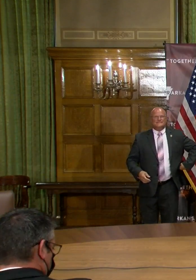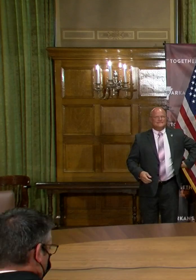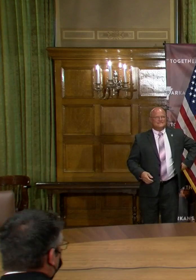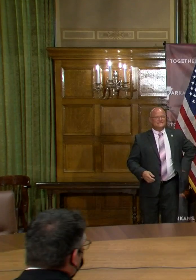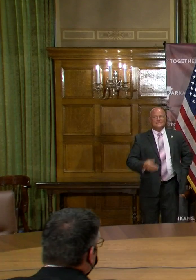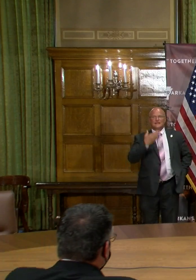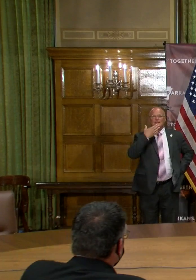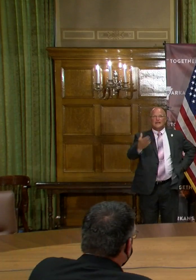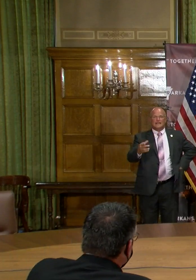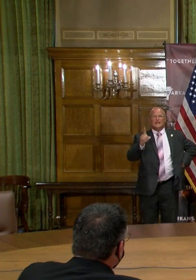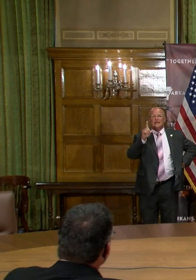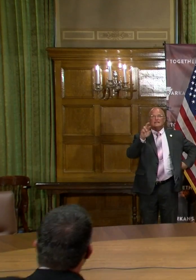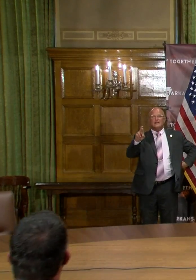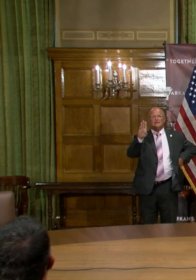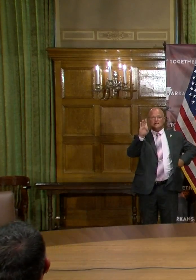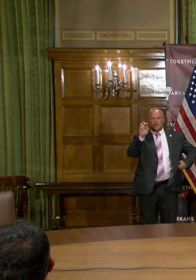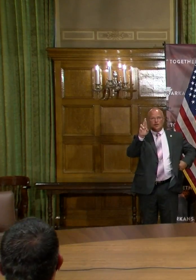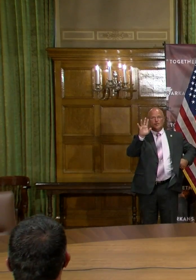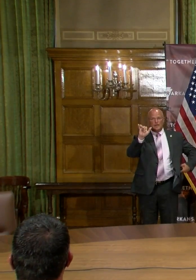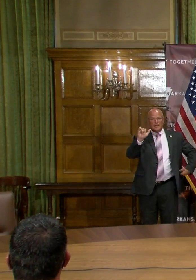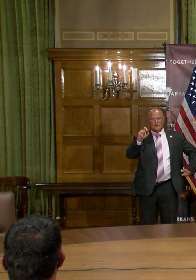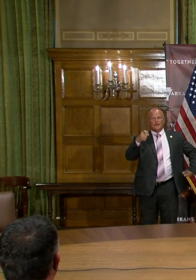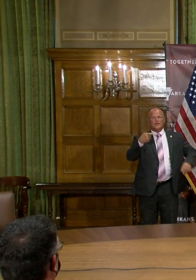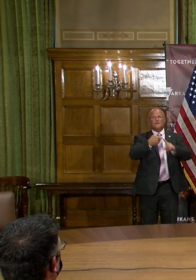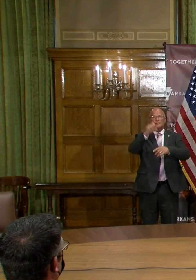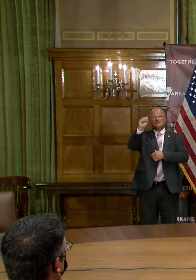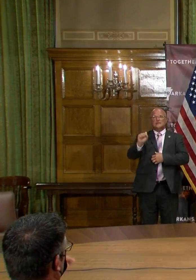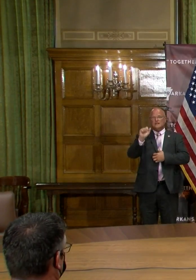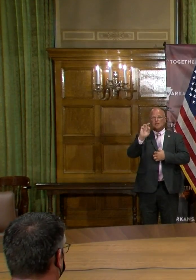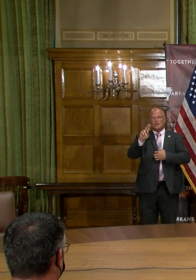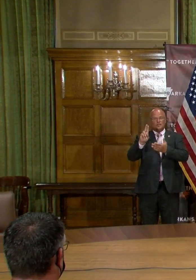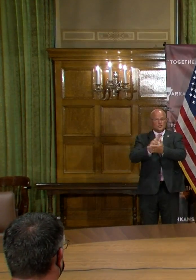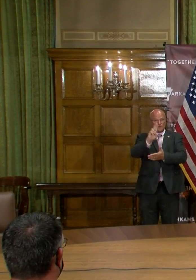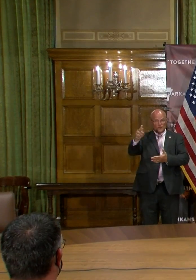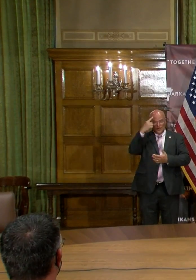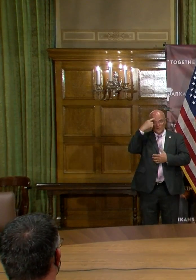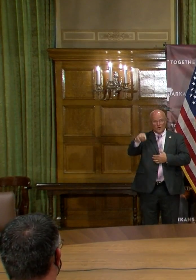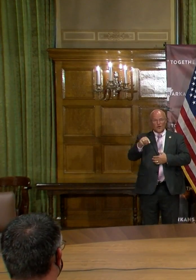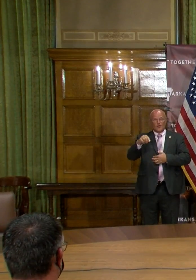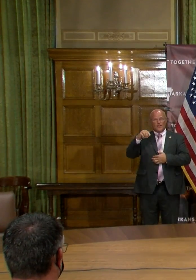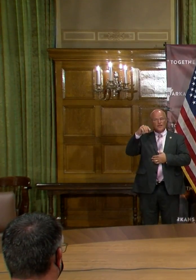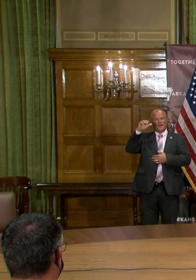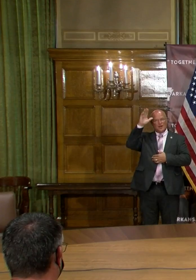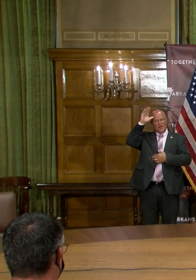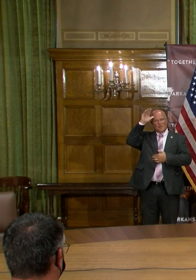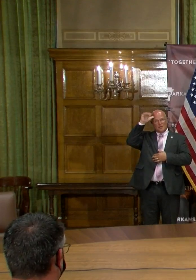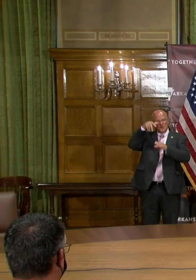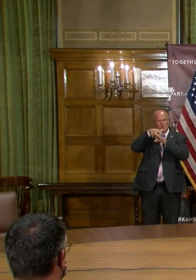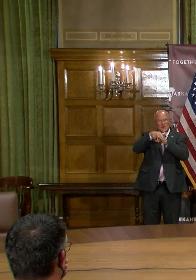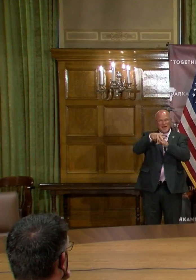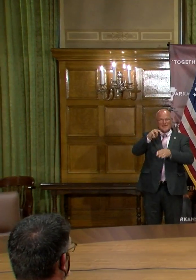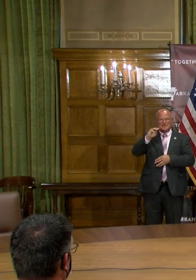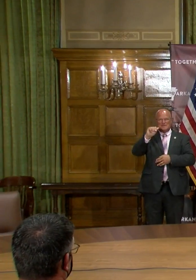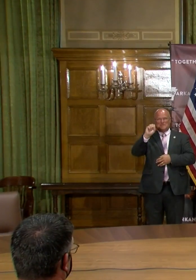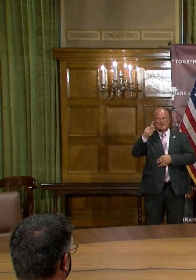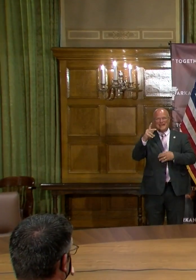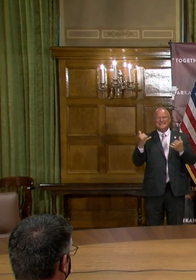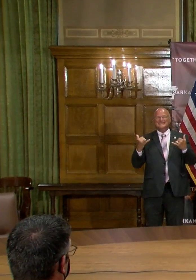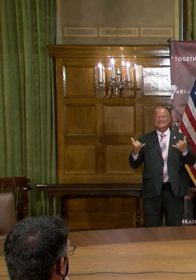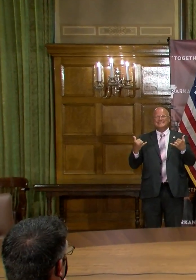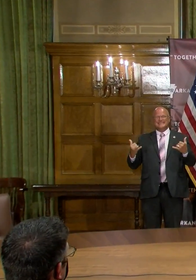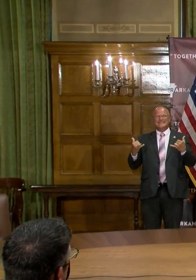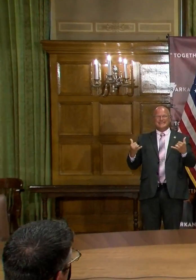I want to thank Dr. Berry of Southern Arkansas University for the Mule Rider mask